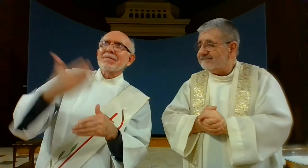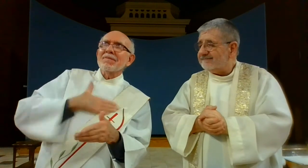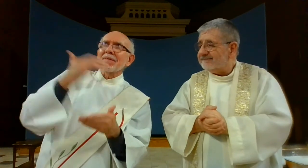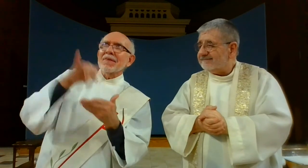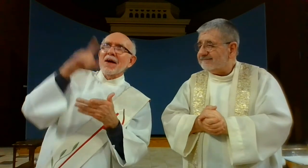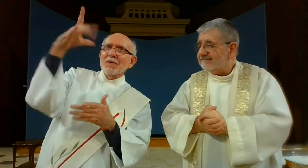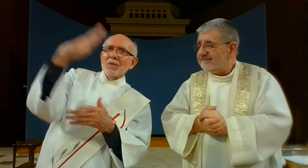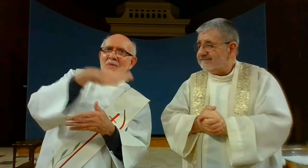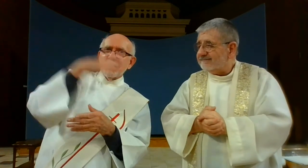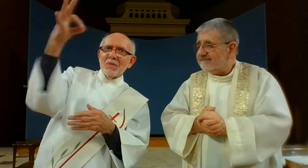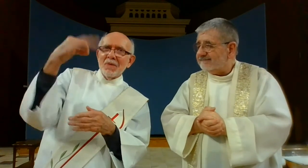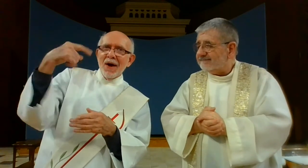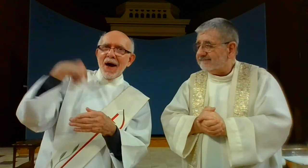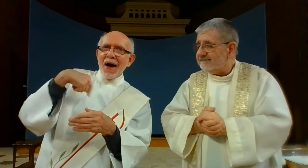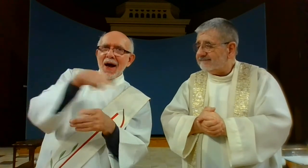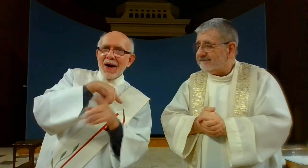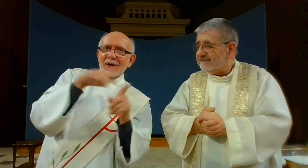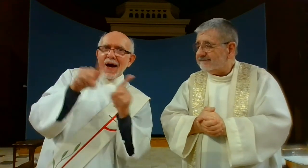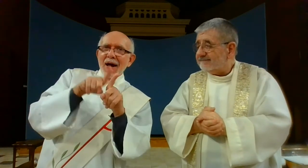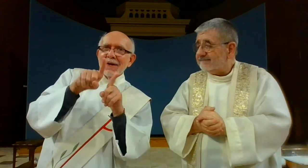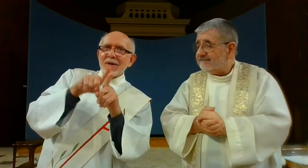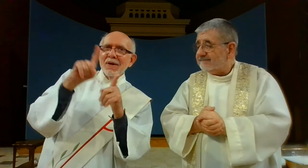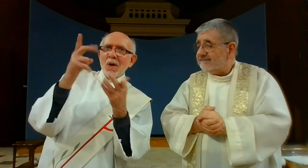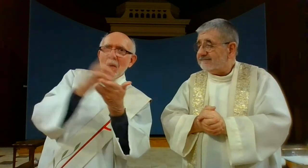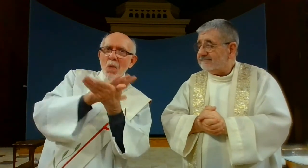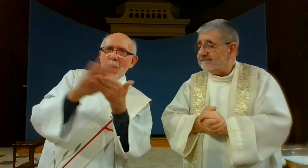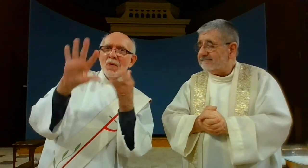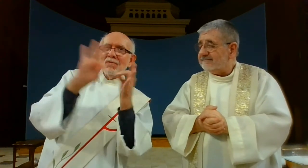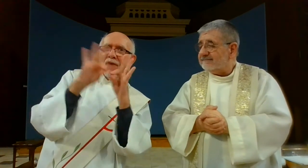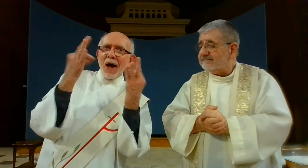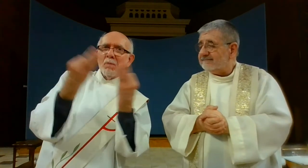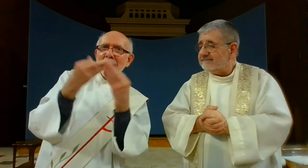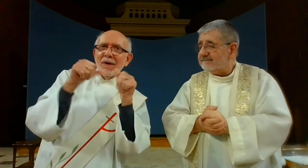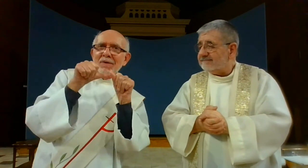joy that you have been chosen, that you have chosen us